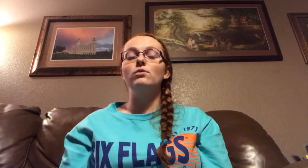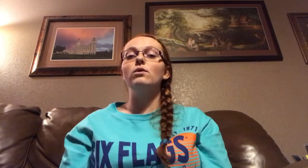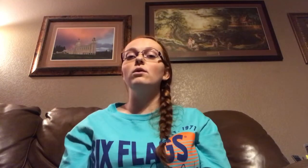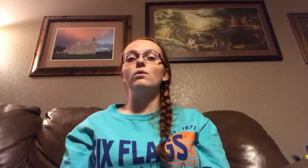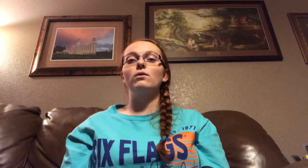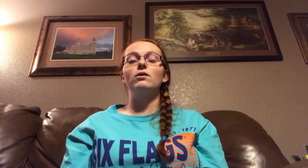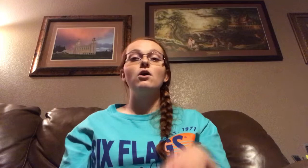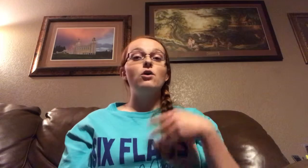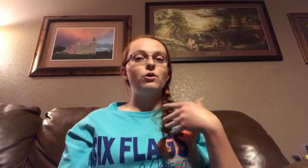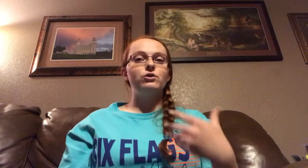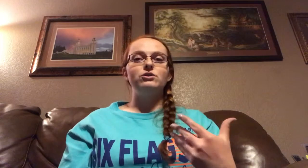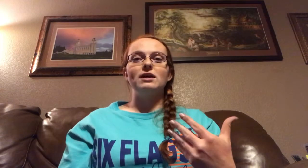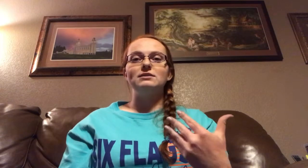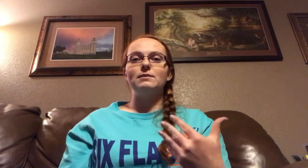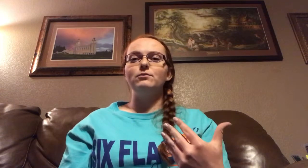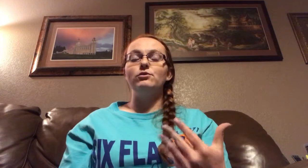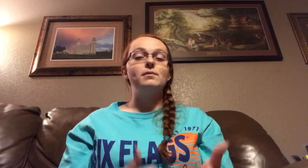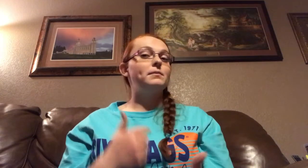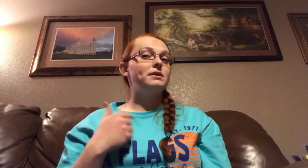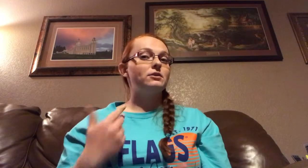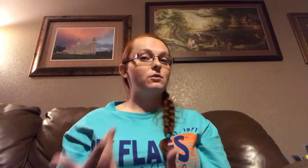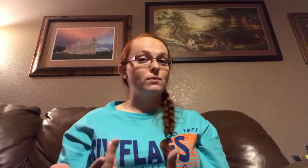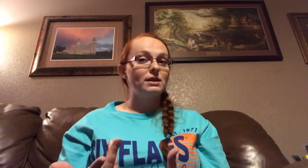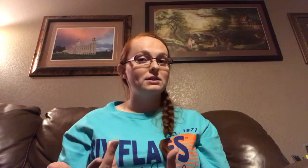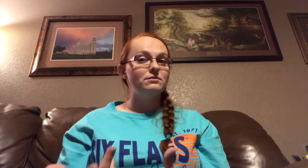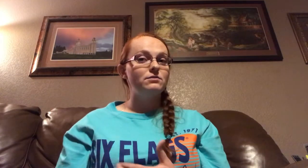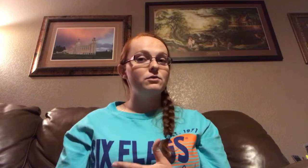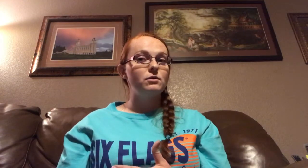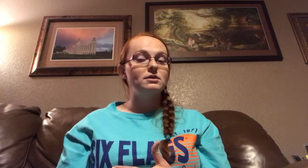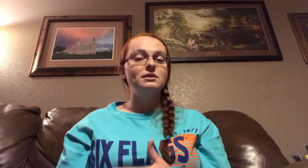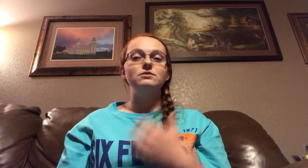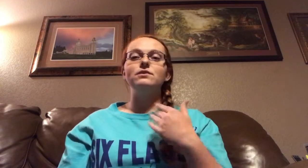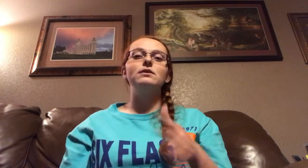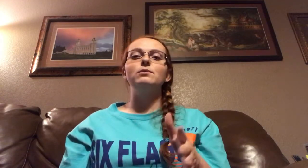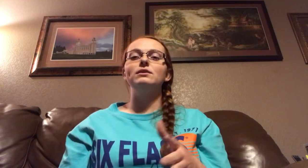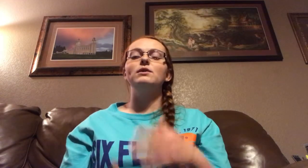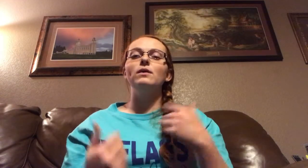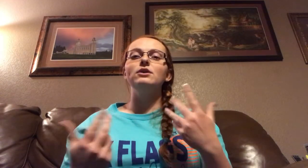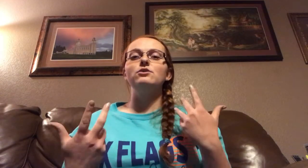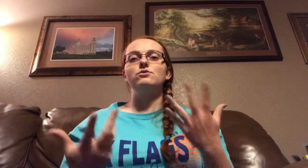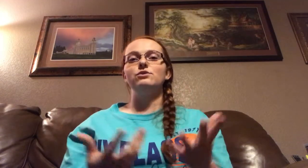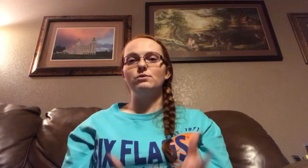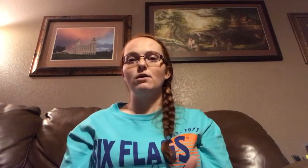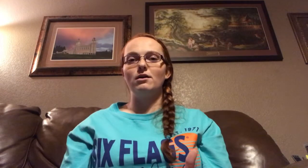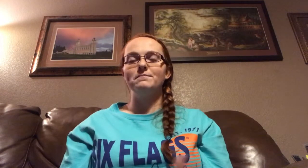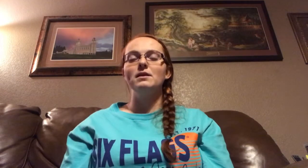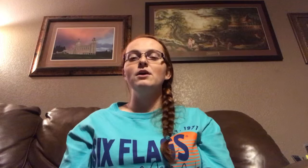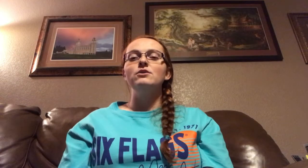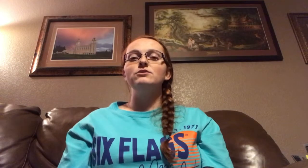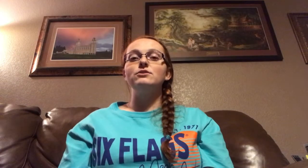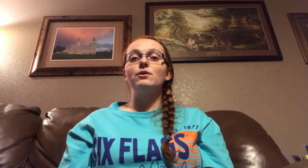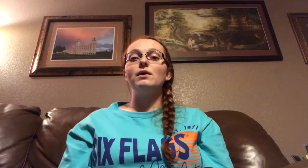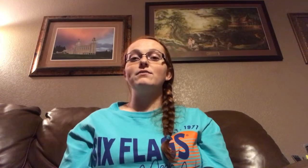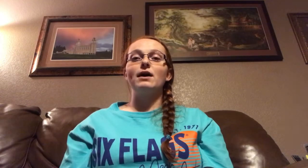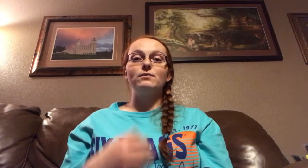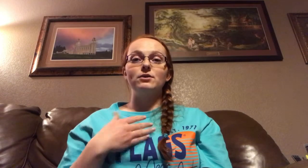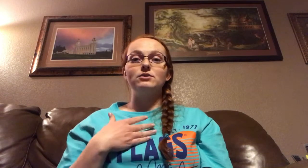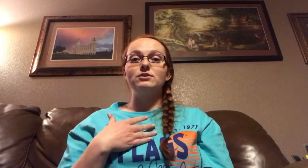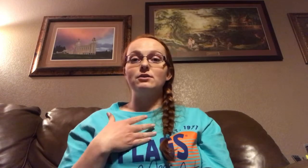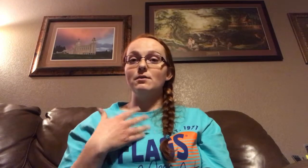before or heard your last name before. Maybe they know a relative of yours. It's very important. They want to know who you are. So if I were to